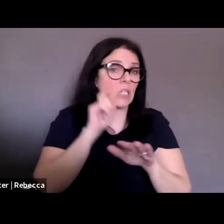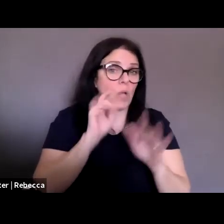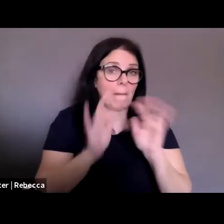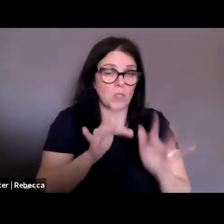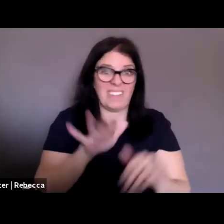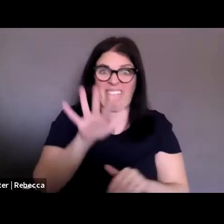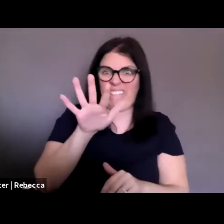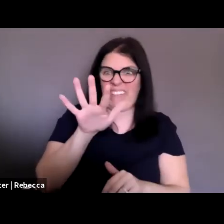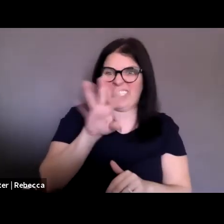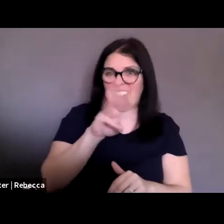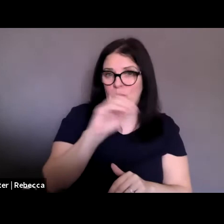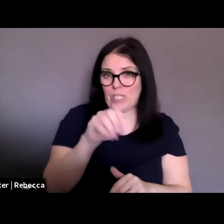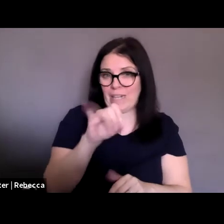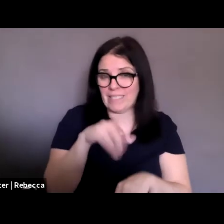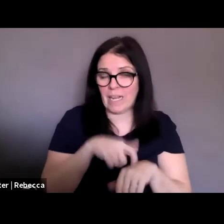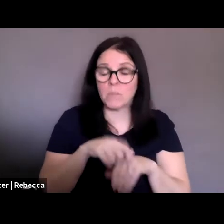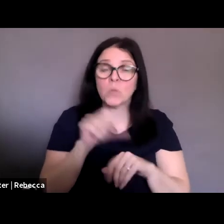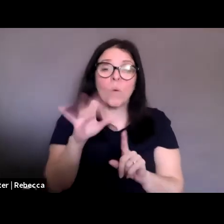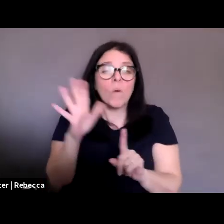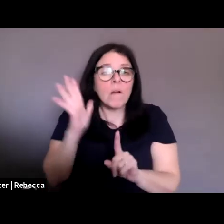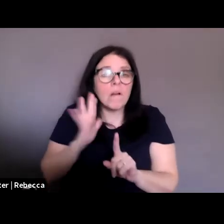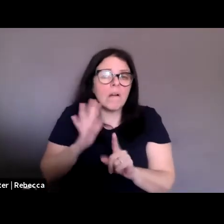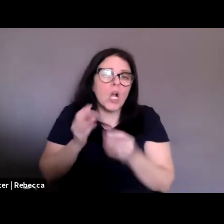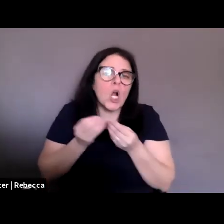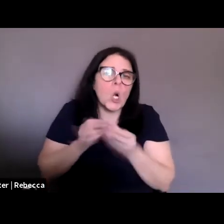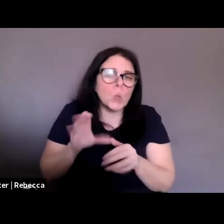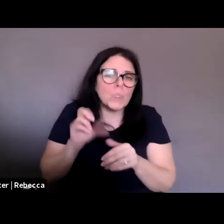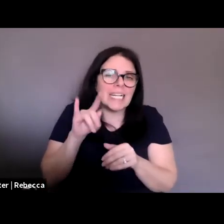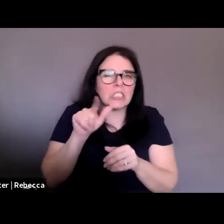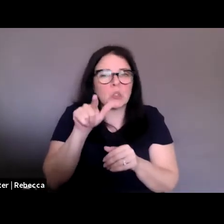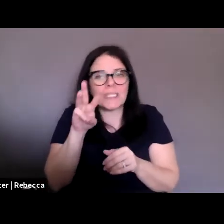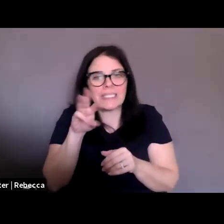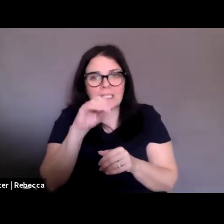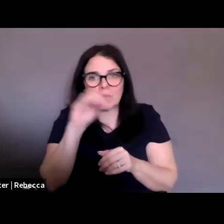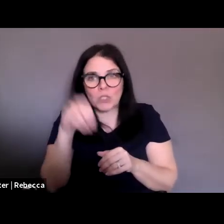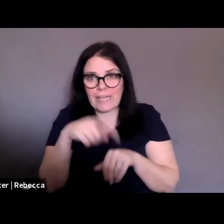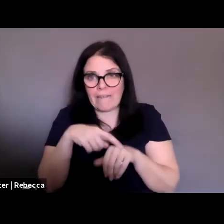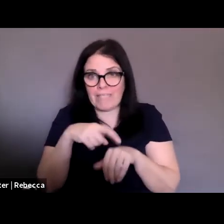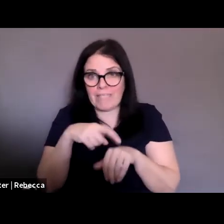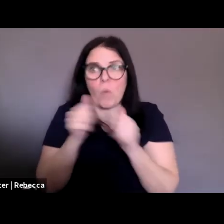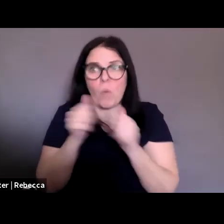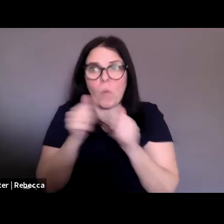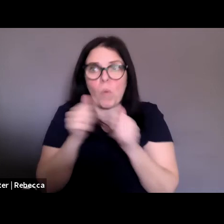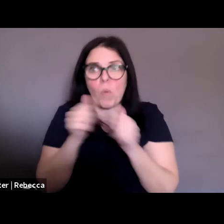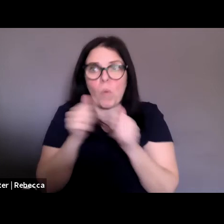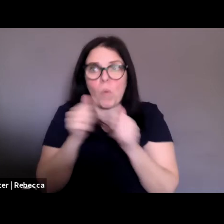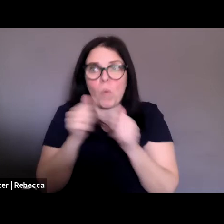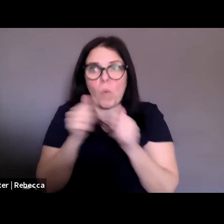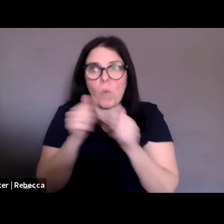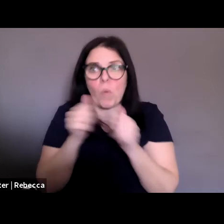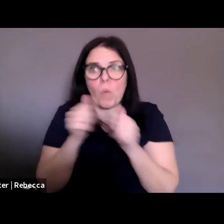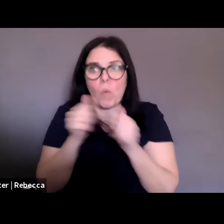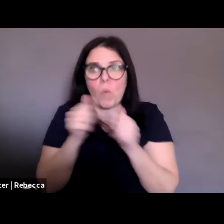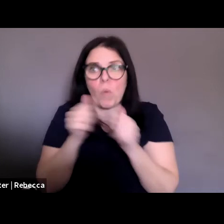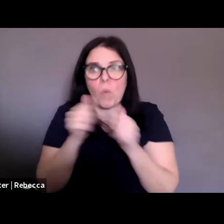was, they were losing custody on average 26% of the time without an alienation claim, when that comes in, they're losing it 50% of